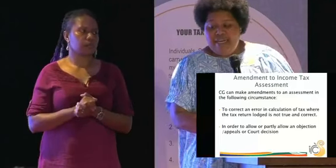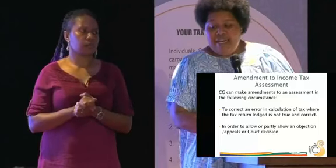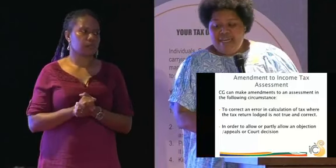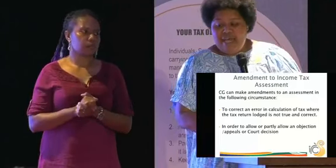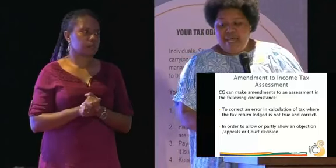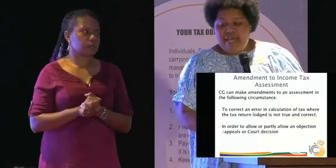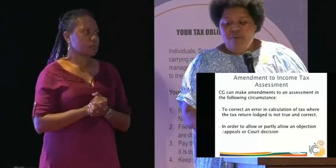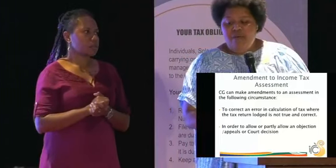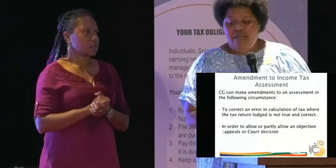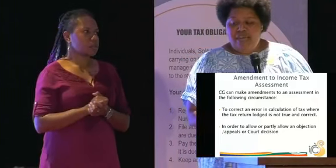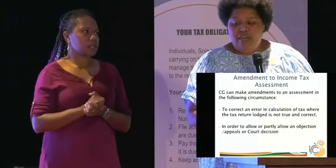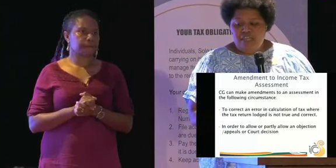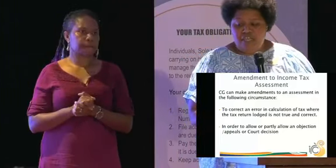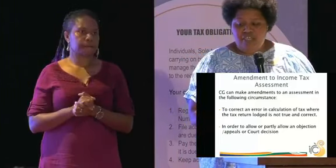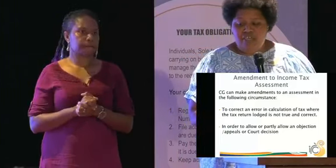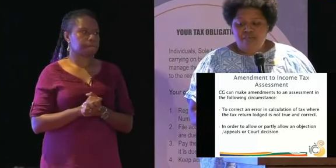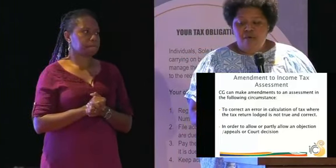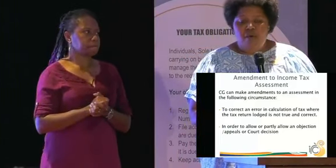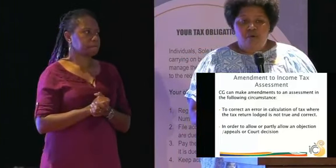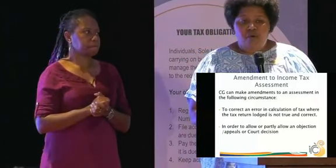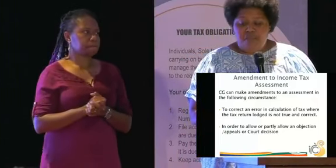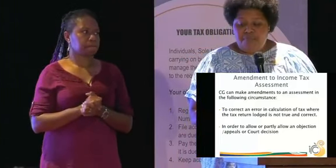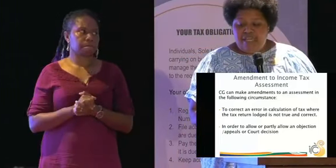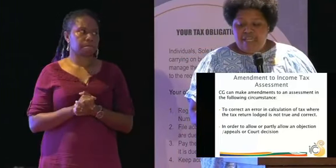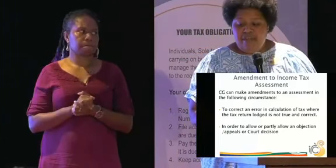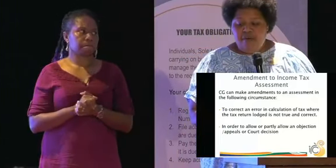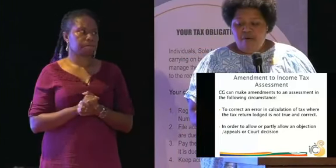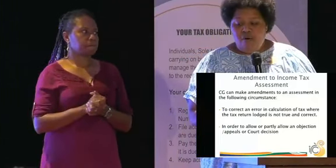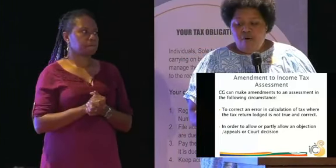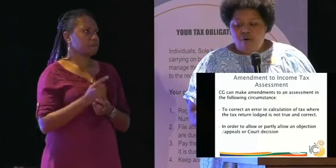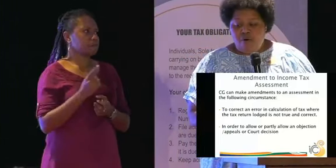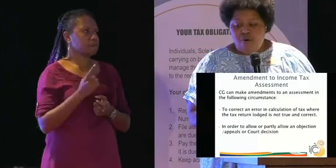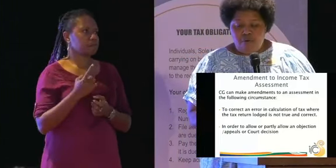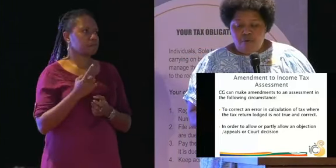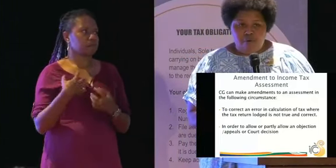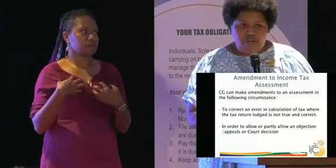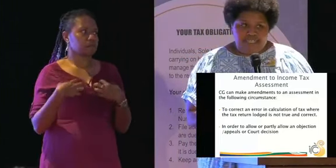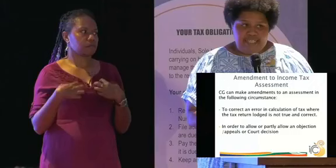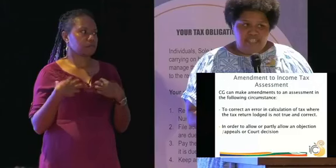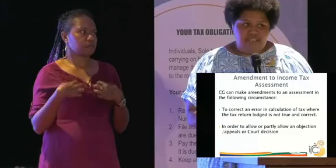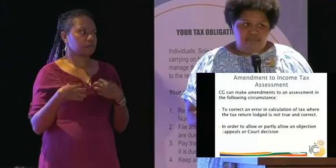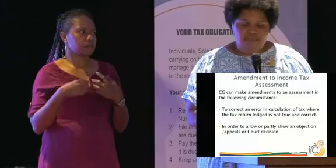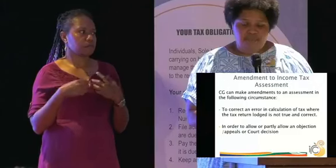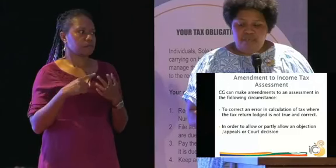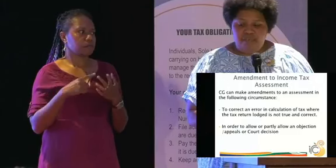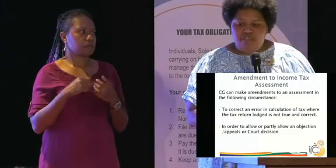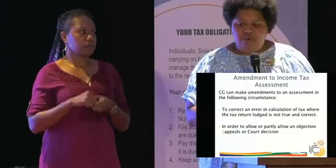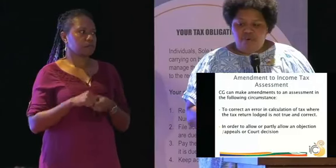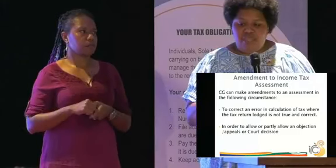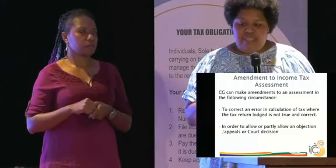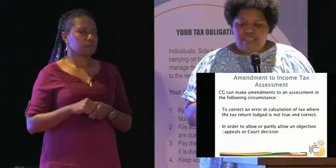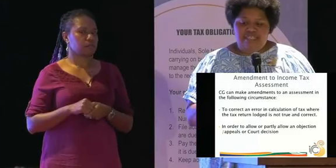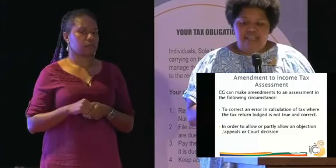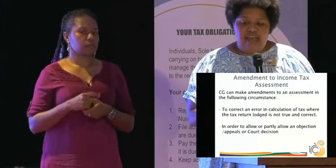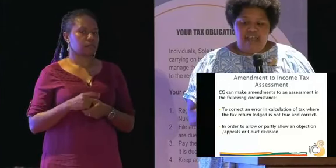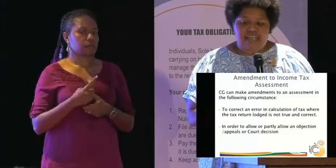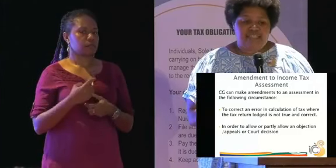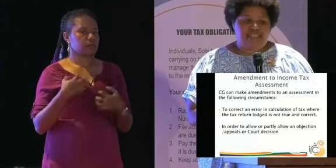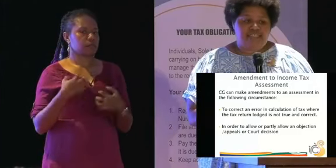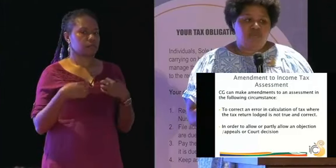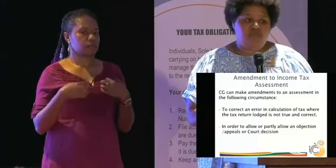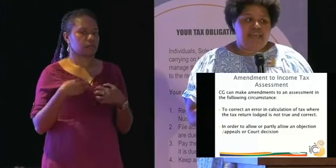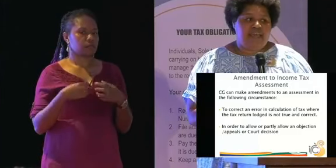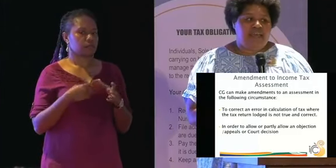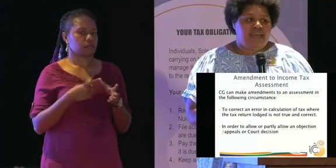or partly allow an objection or an appeal or court decision. So these are